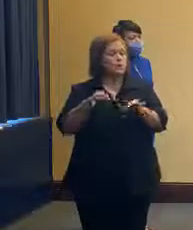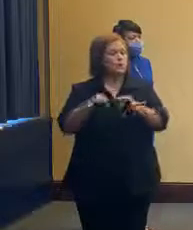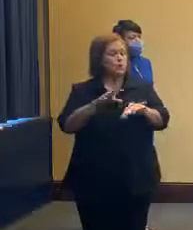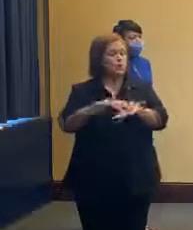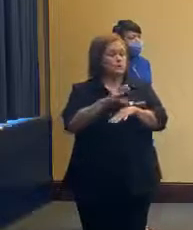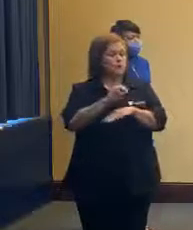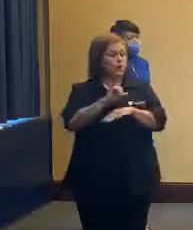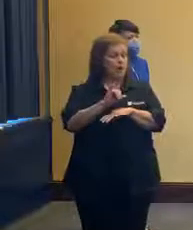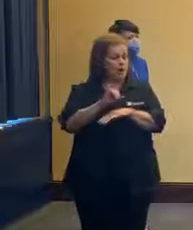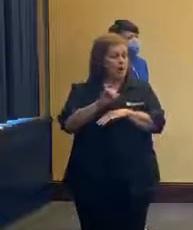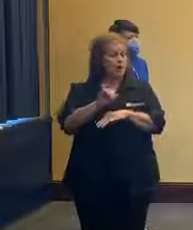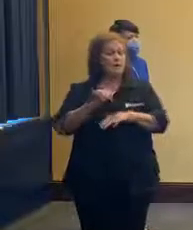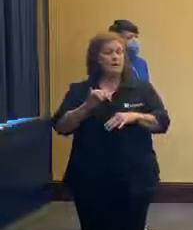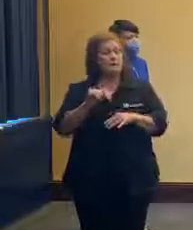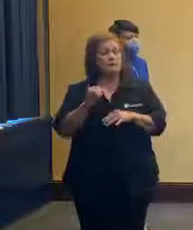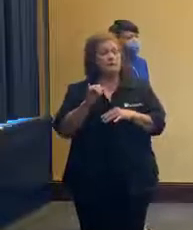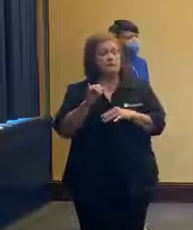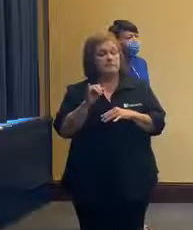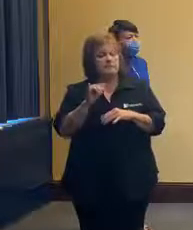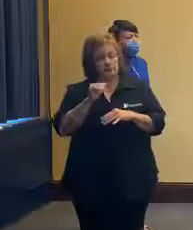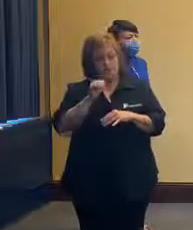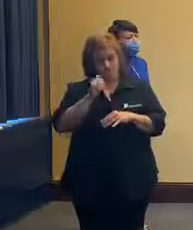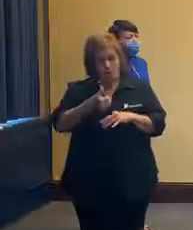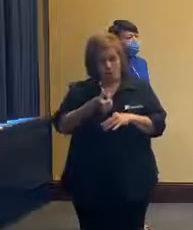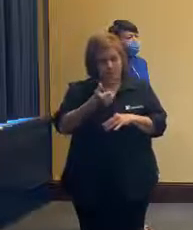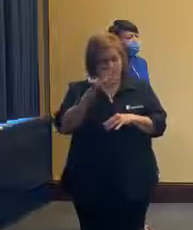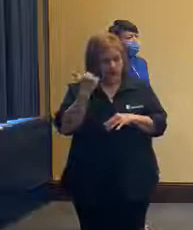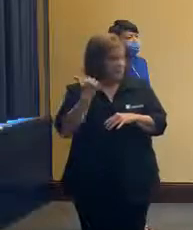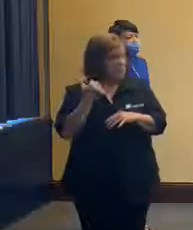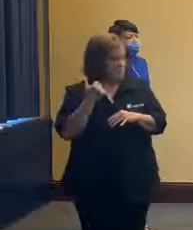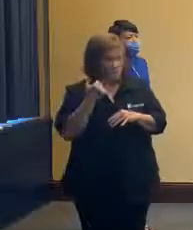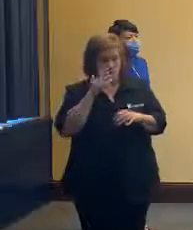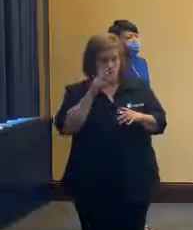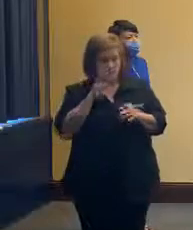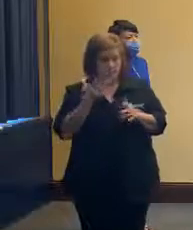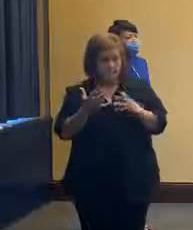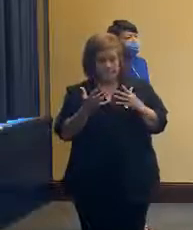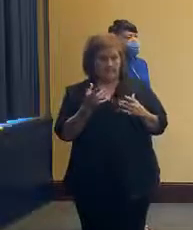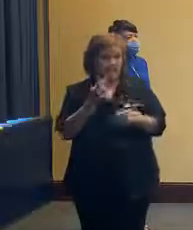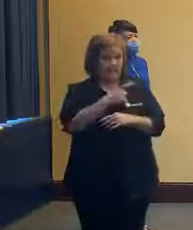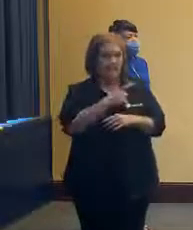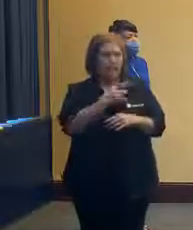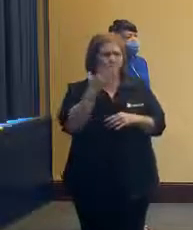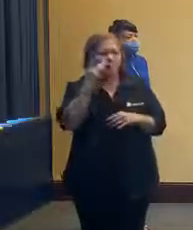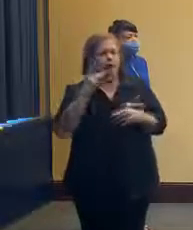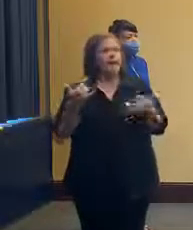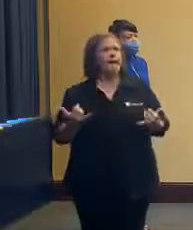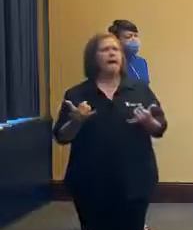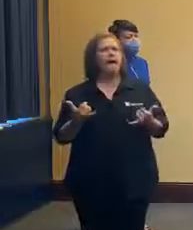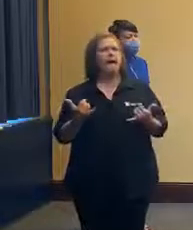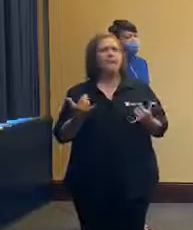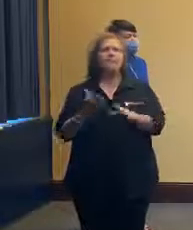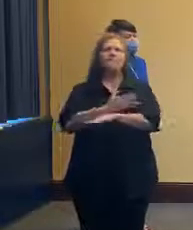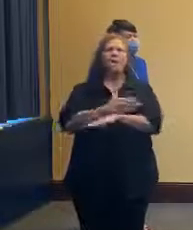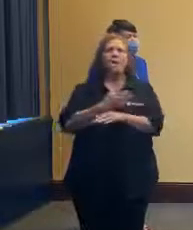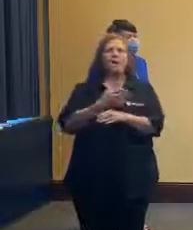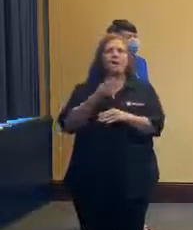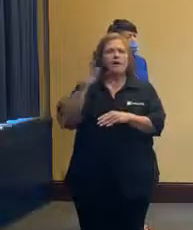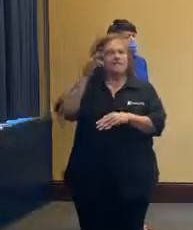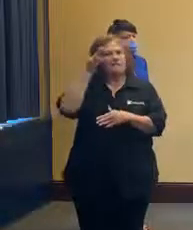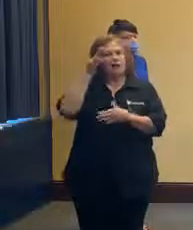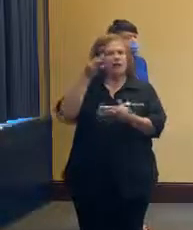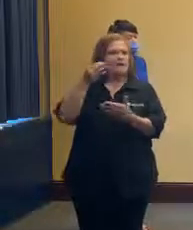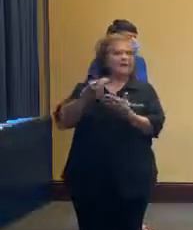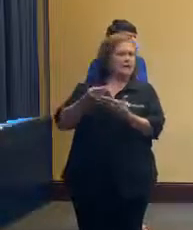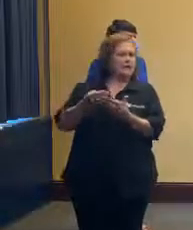COI that we're discussing tomorrow, because the question may arise, is that why now do this before federal funding in